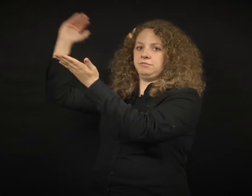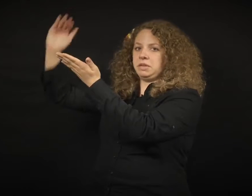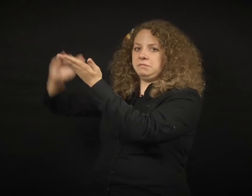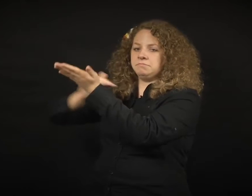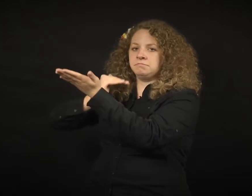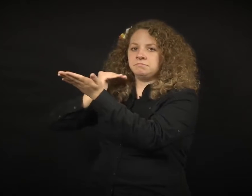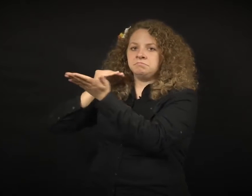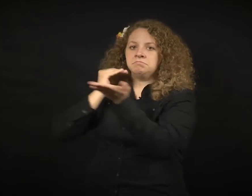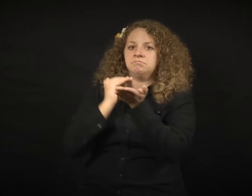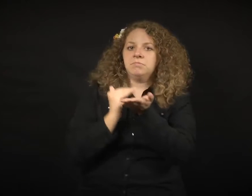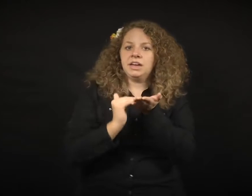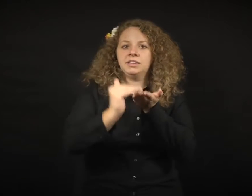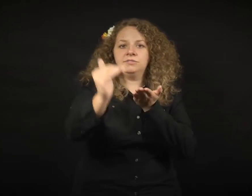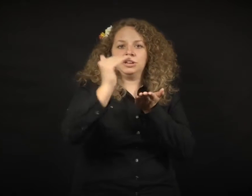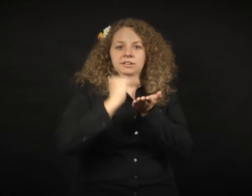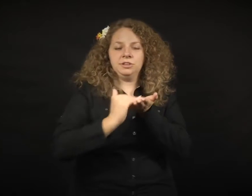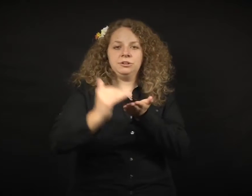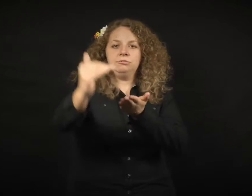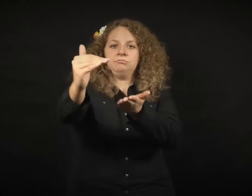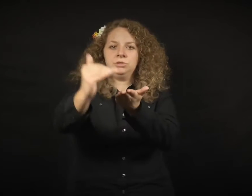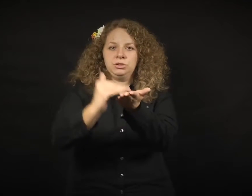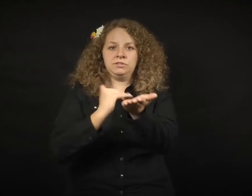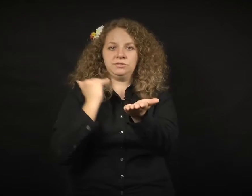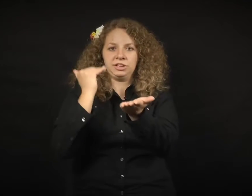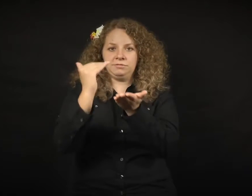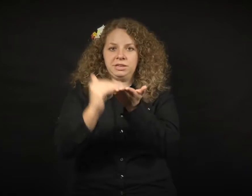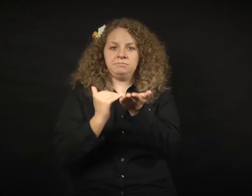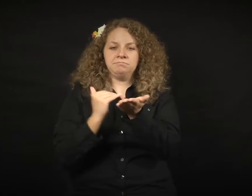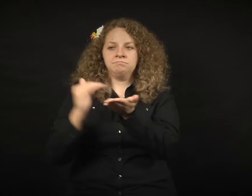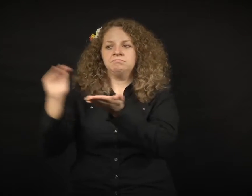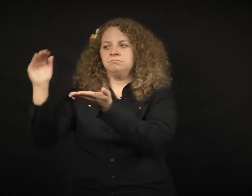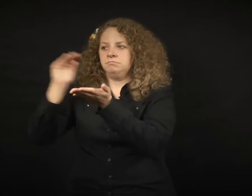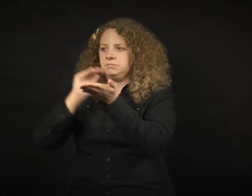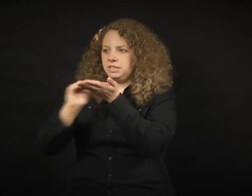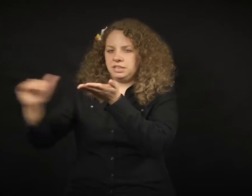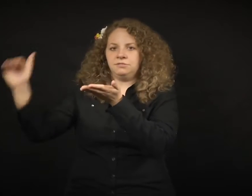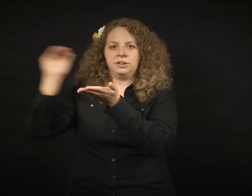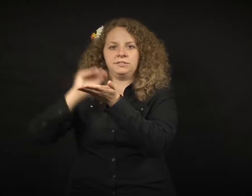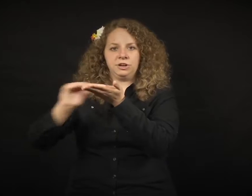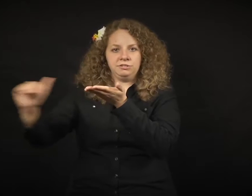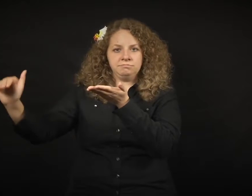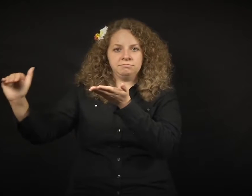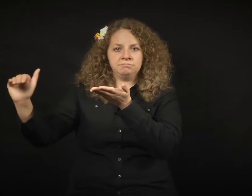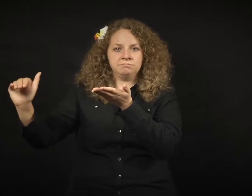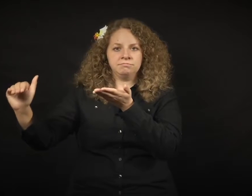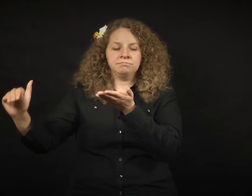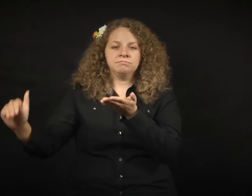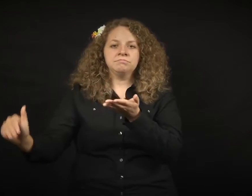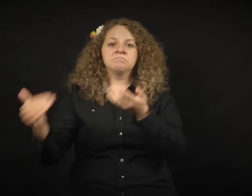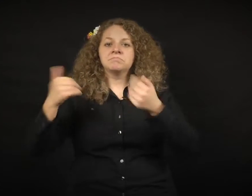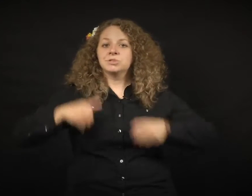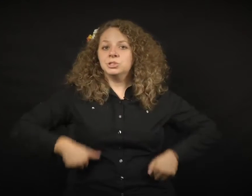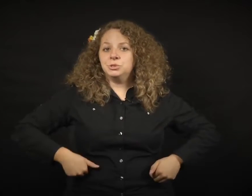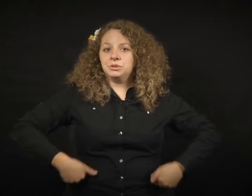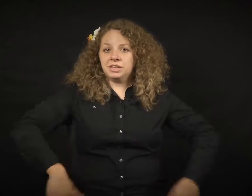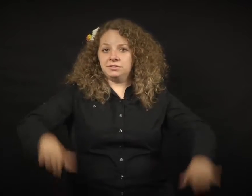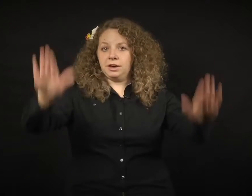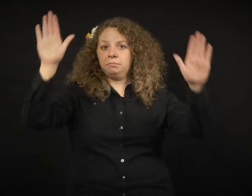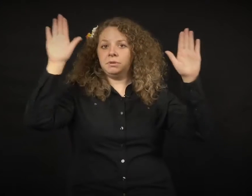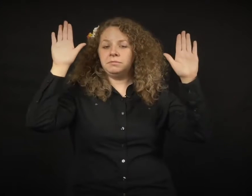me, I can forgive you, you can forgive me, he can forgive her. To